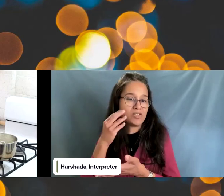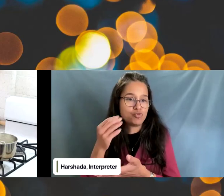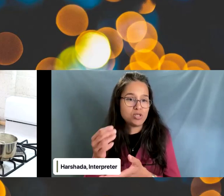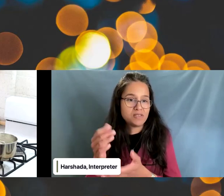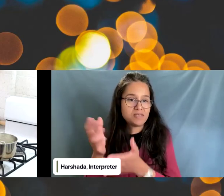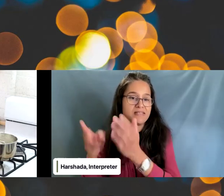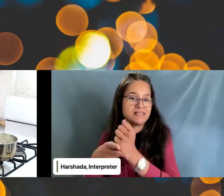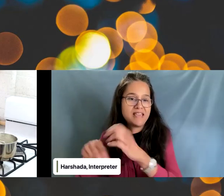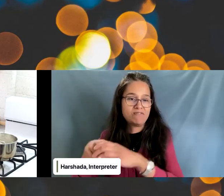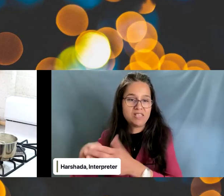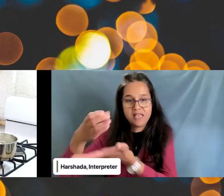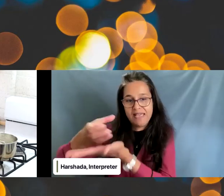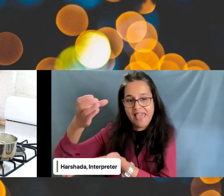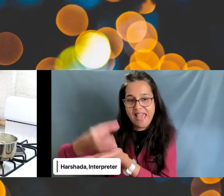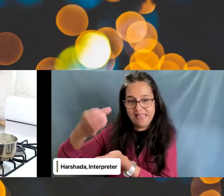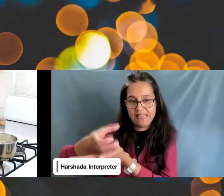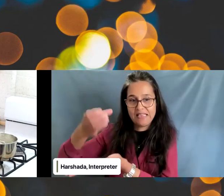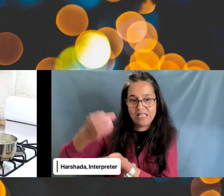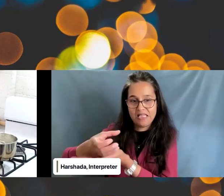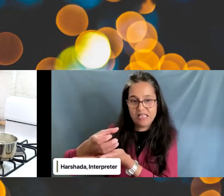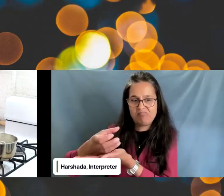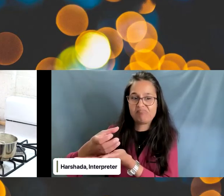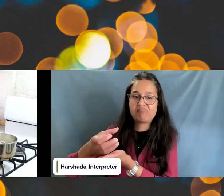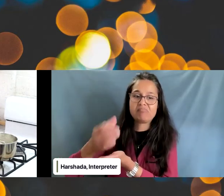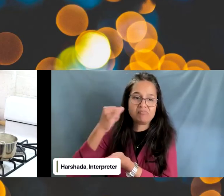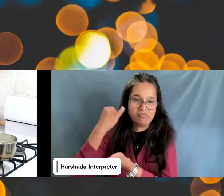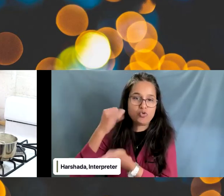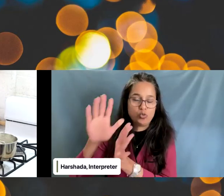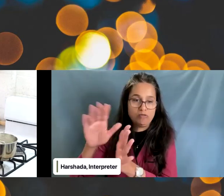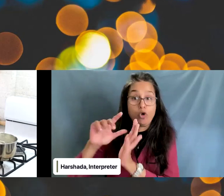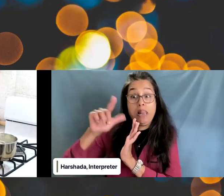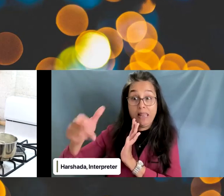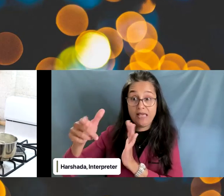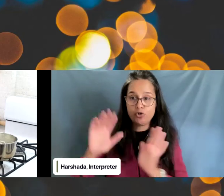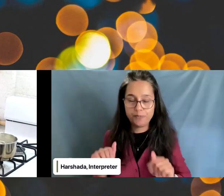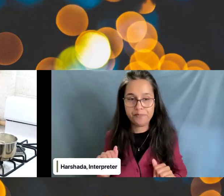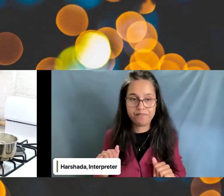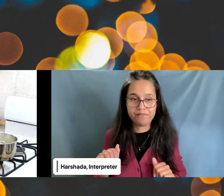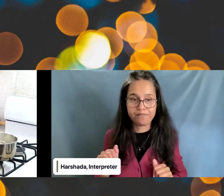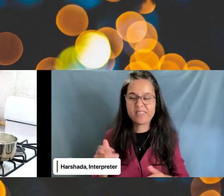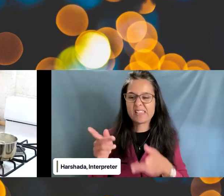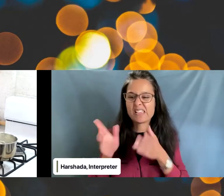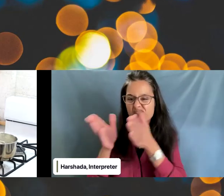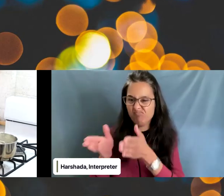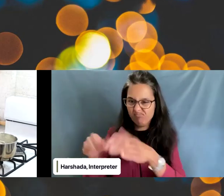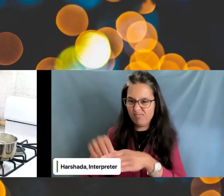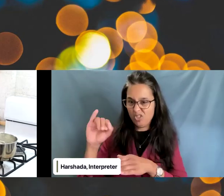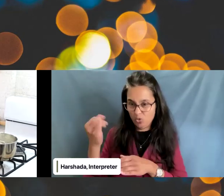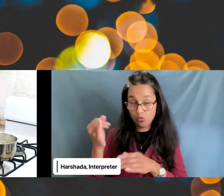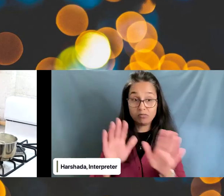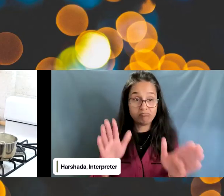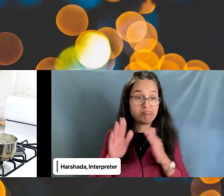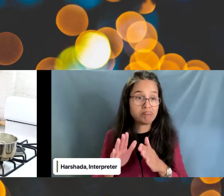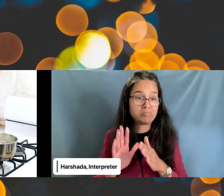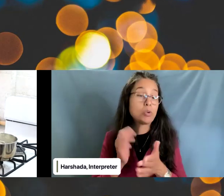now. 3 nice slices, because this is what's gonna go on top of your cake. Let that sit in the peach juice. Bring the sweet and